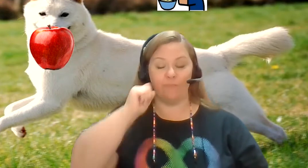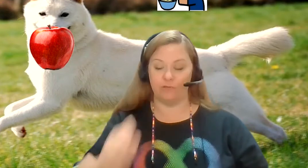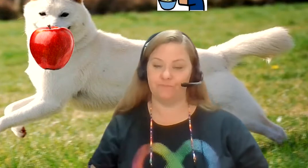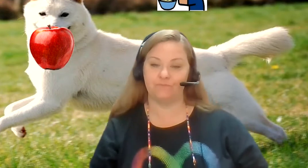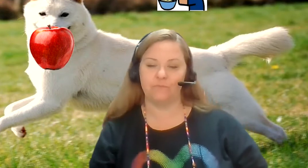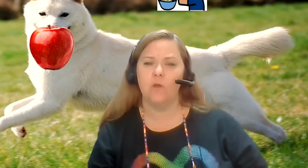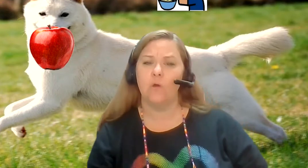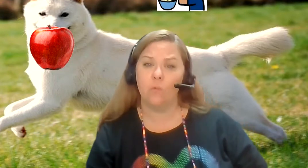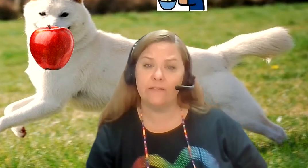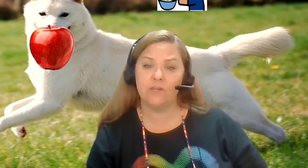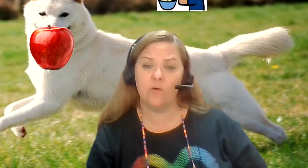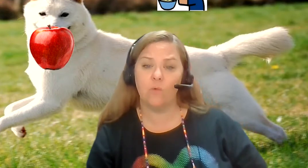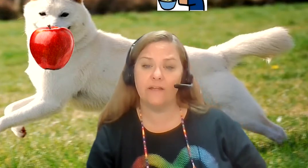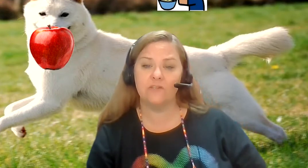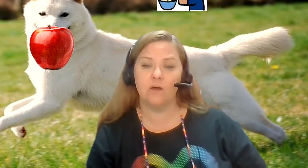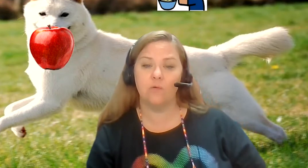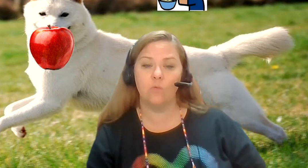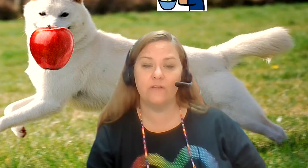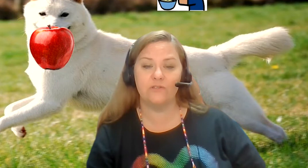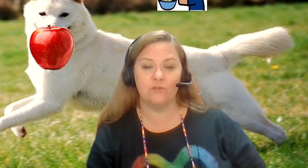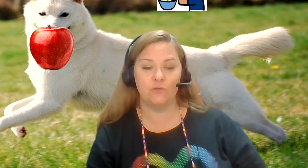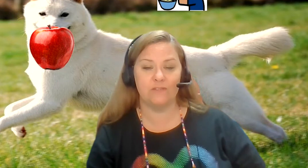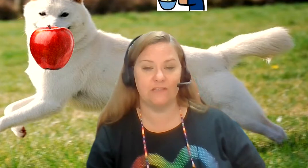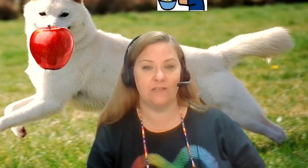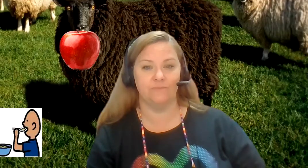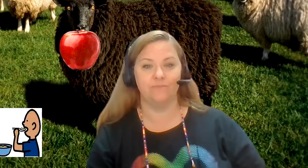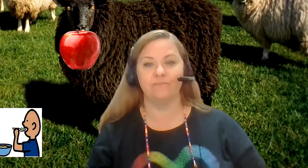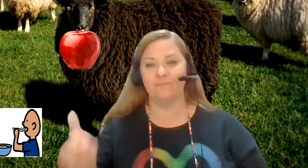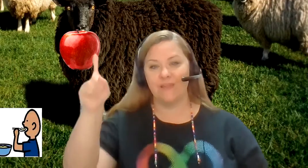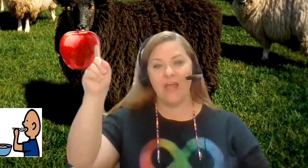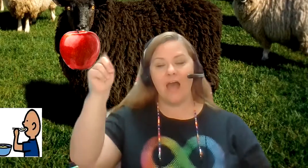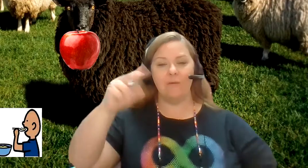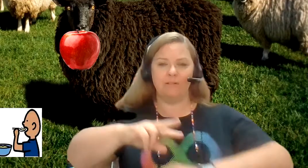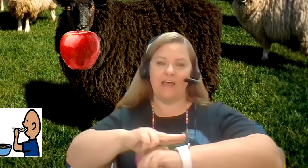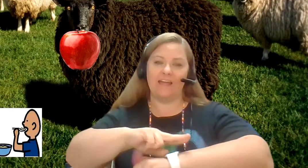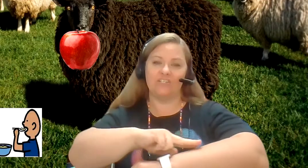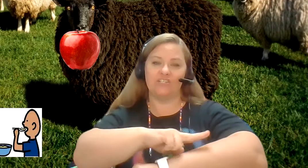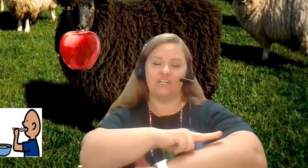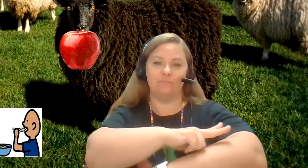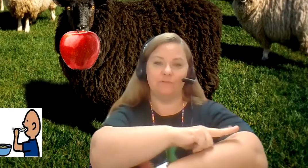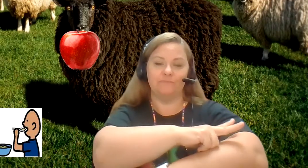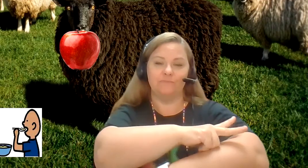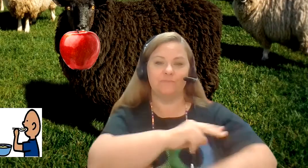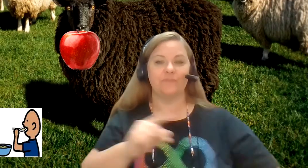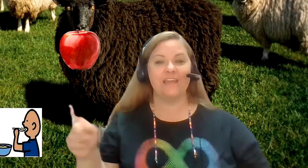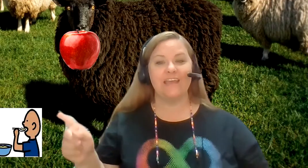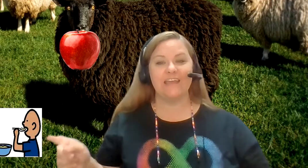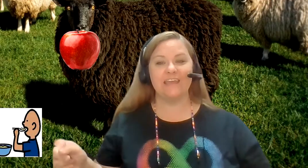apple. White dog, what do you see? A black sheep,